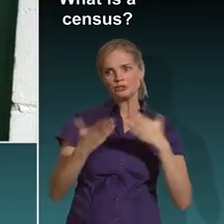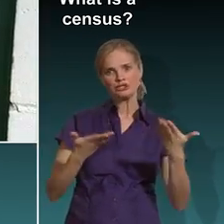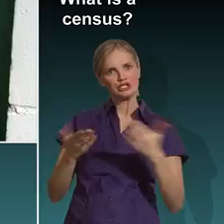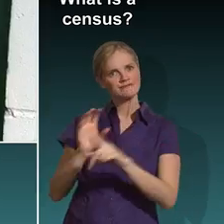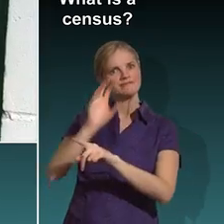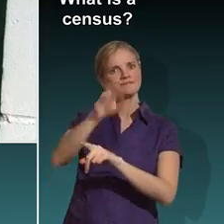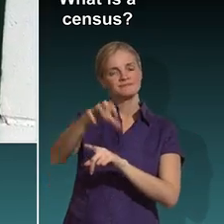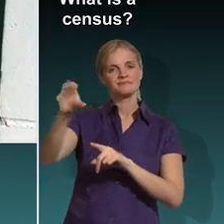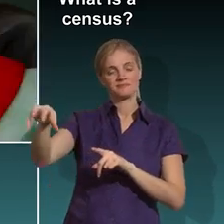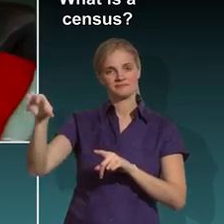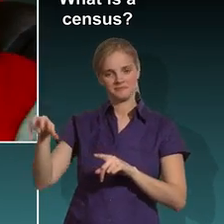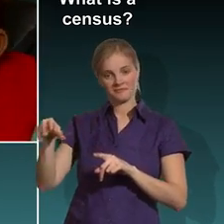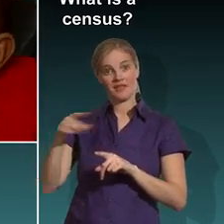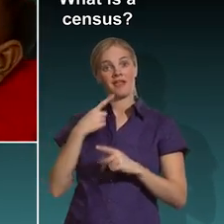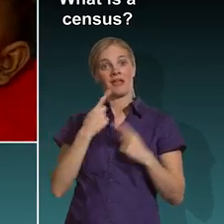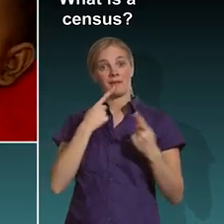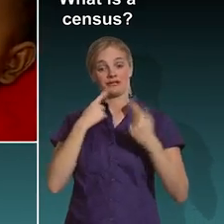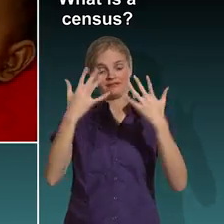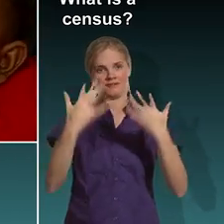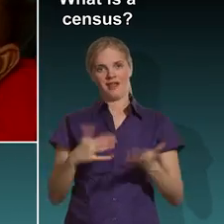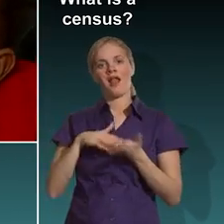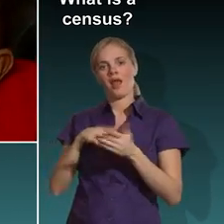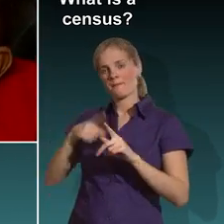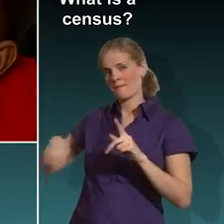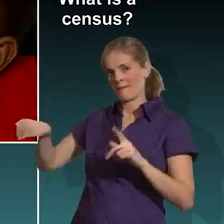They may need new community services set up.